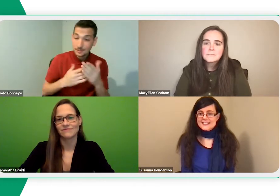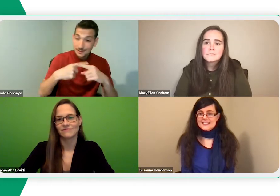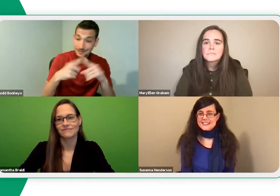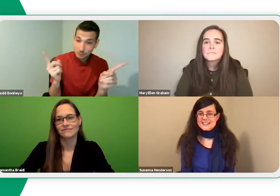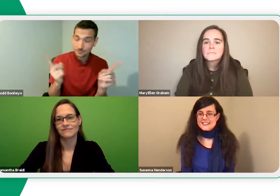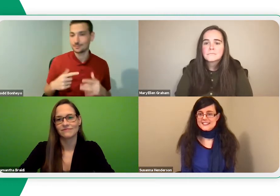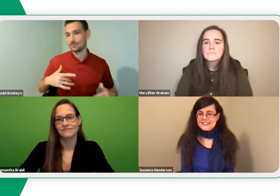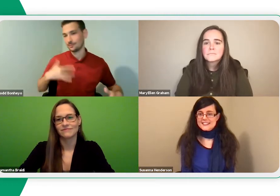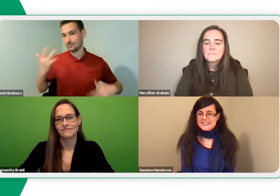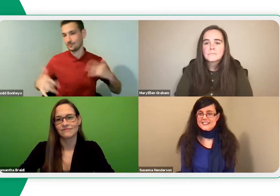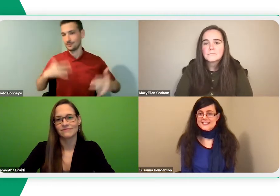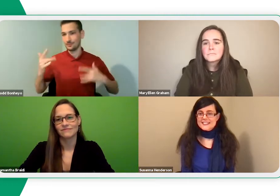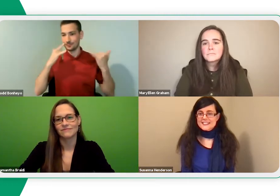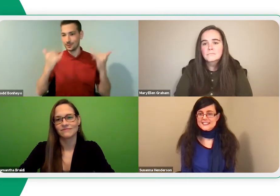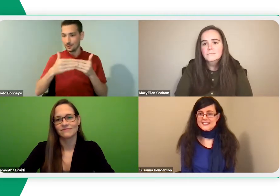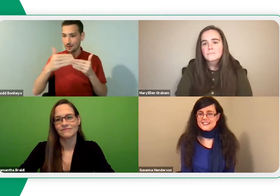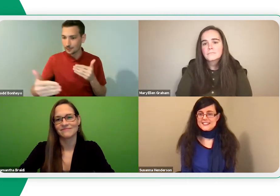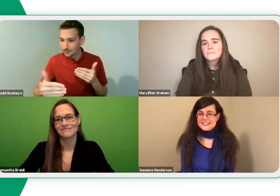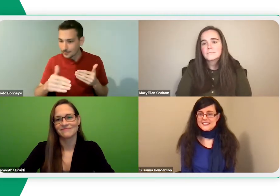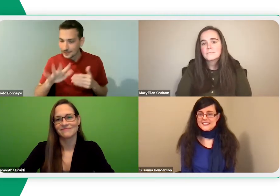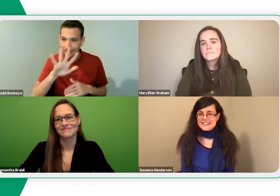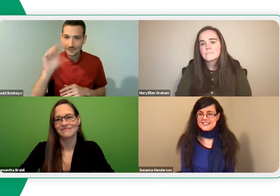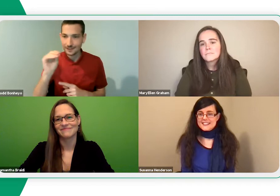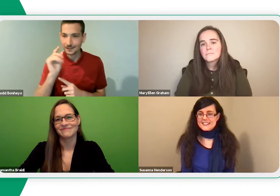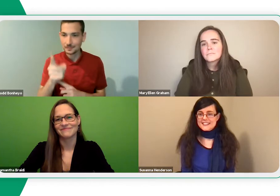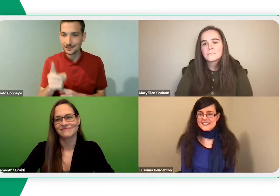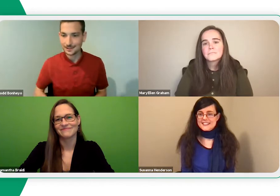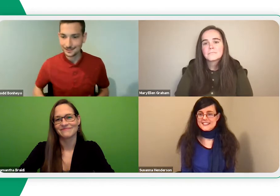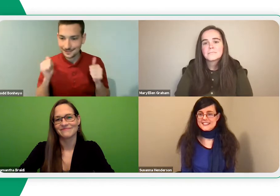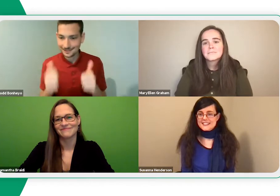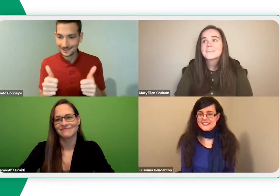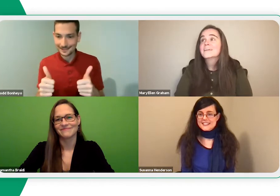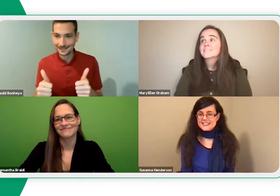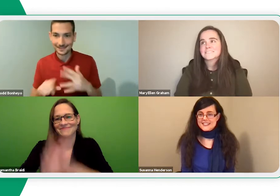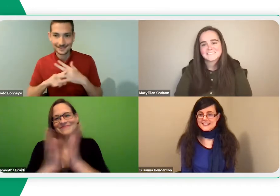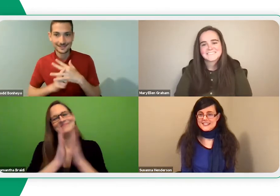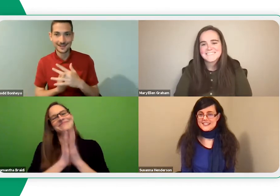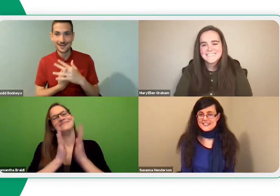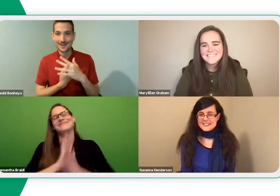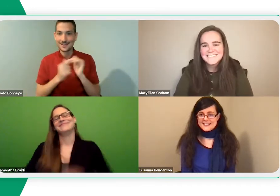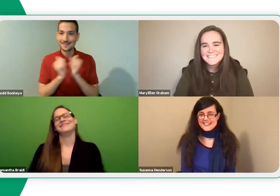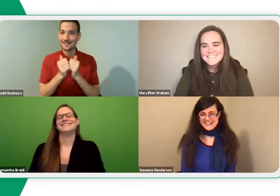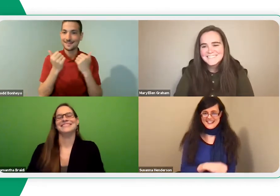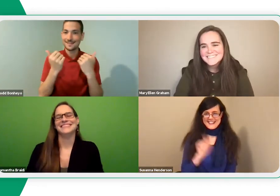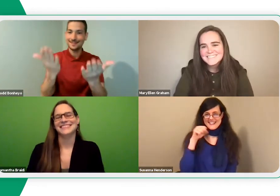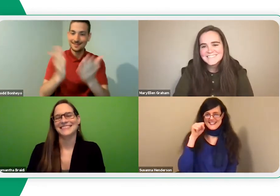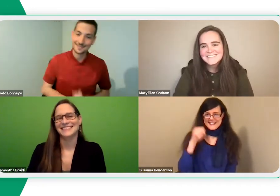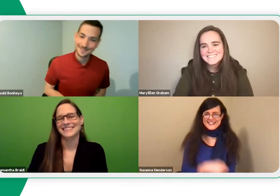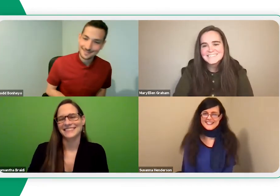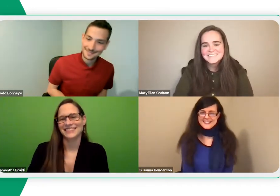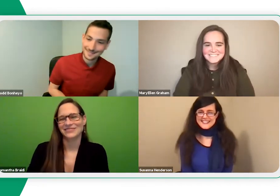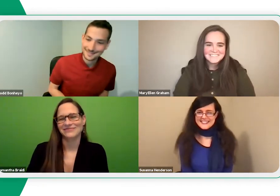already in college, and we can talk about what some of the gaps are as we go forward in the next 50 minutes. So I'm excited.